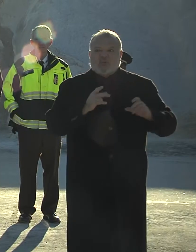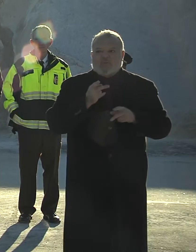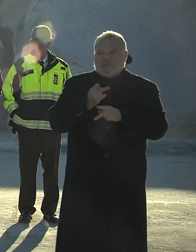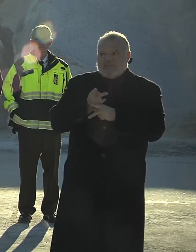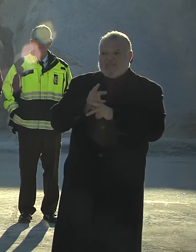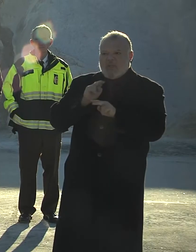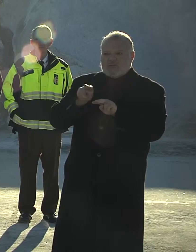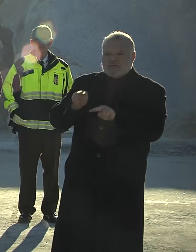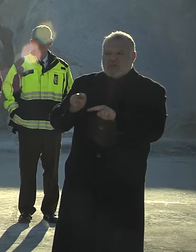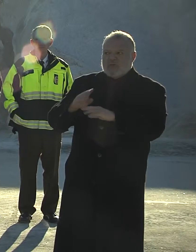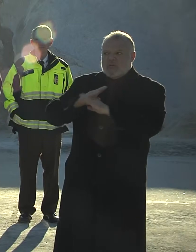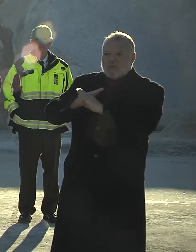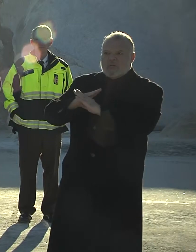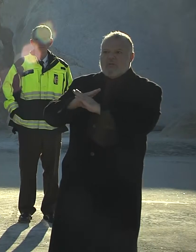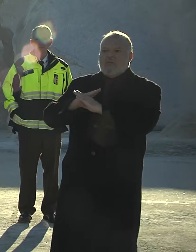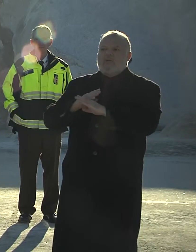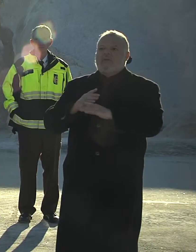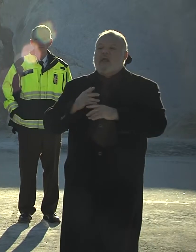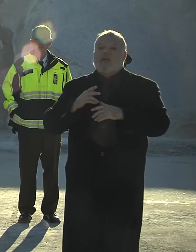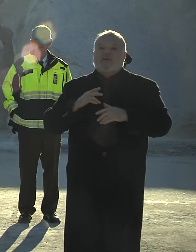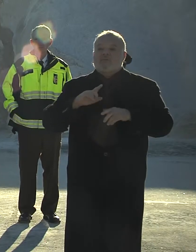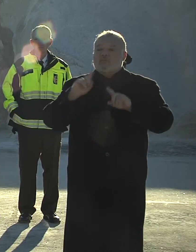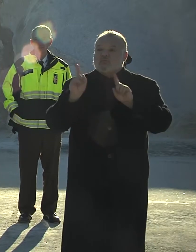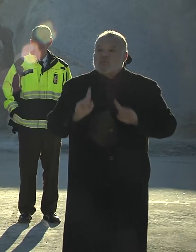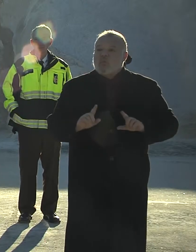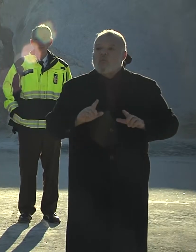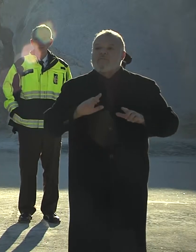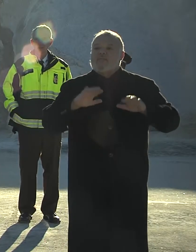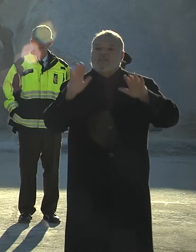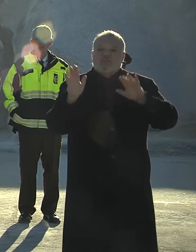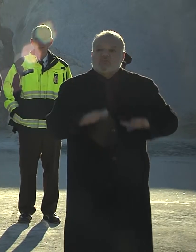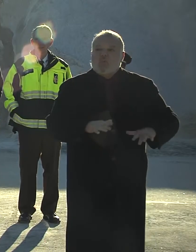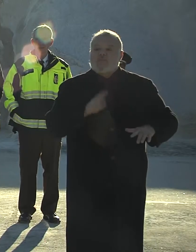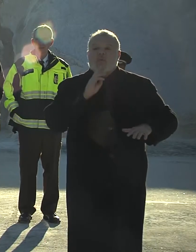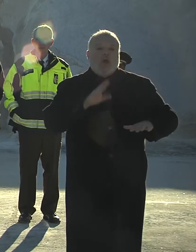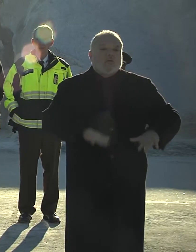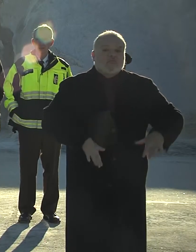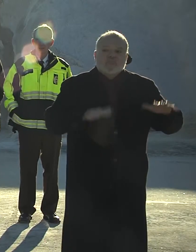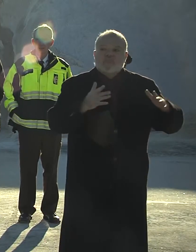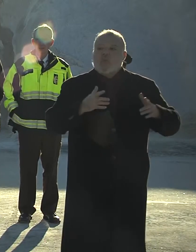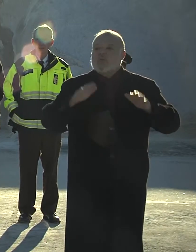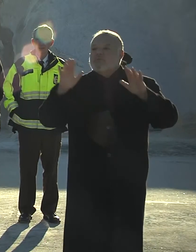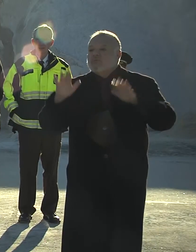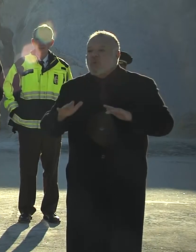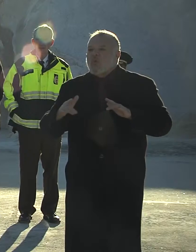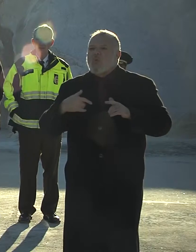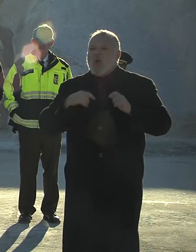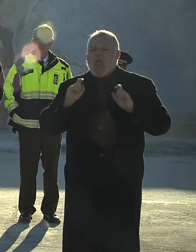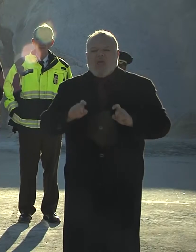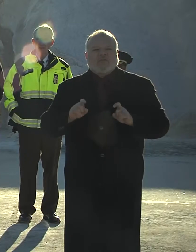think we are also really trying to be proactive. We don't want to be